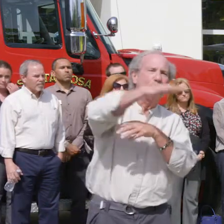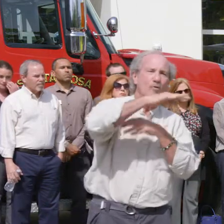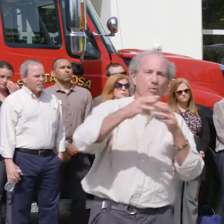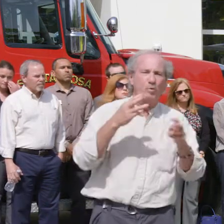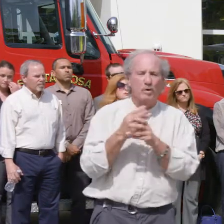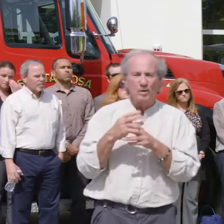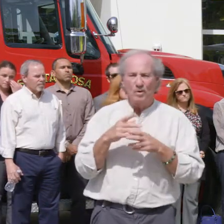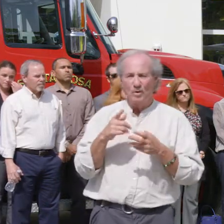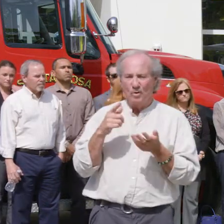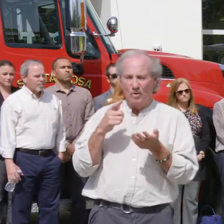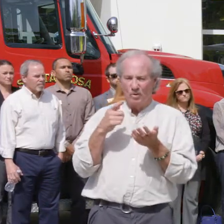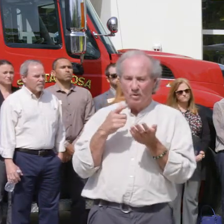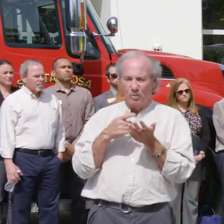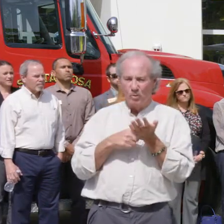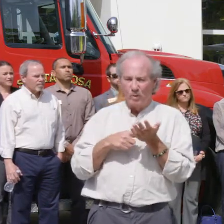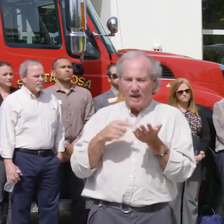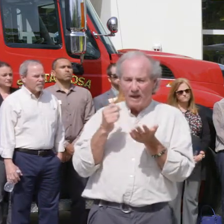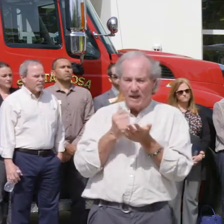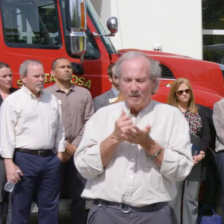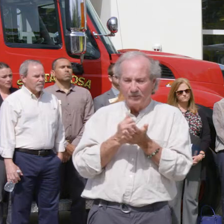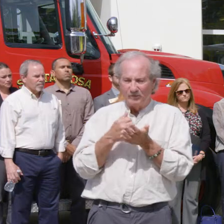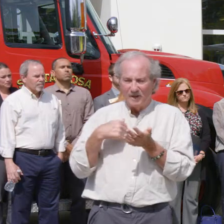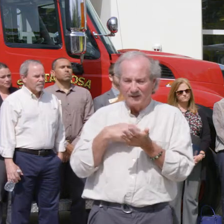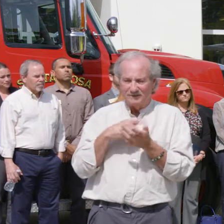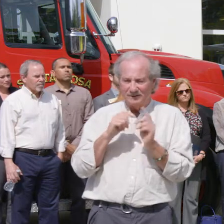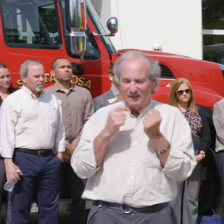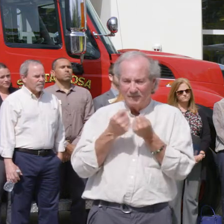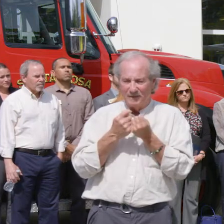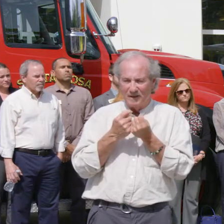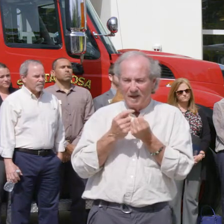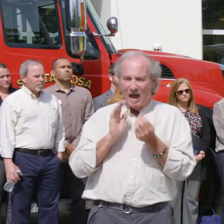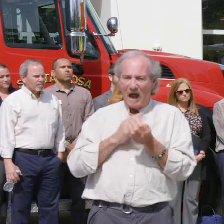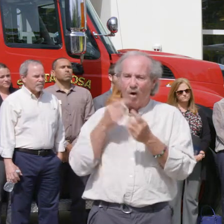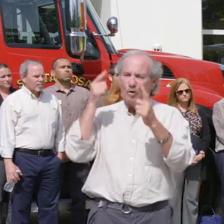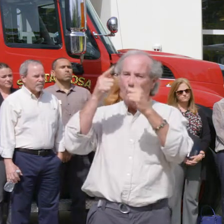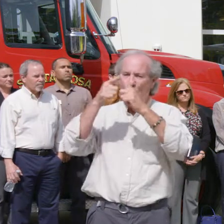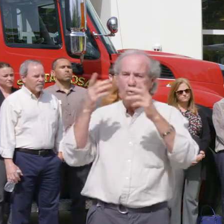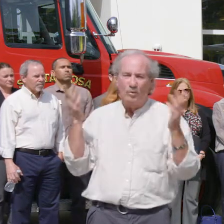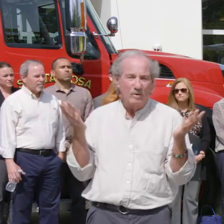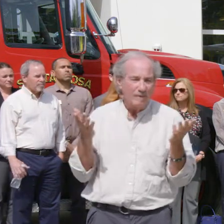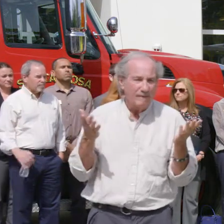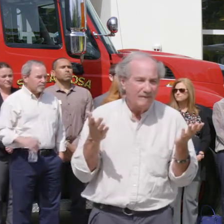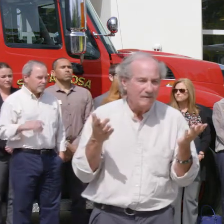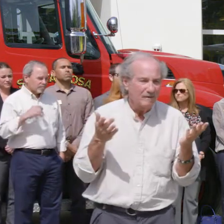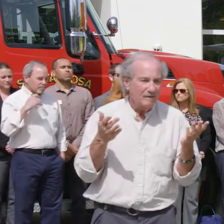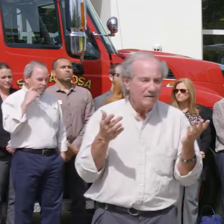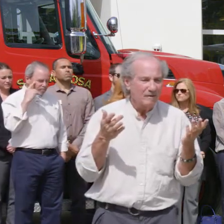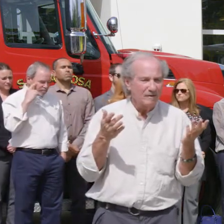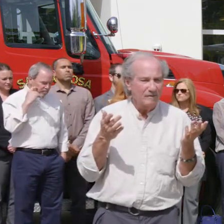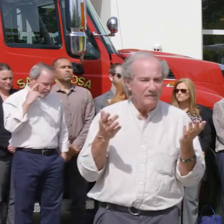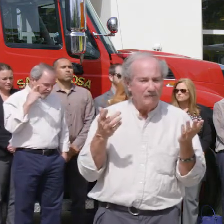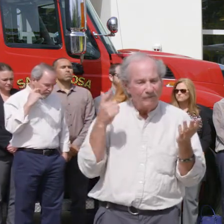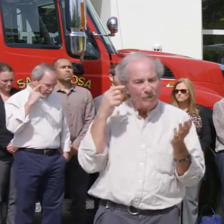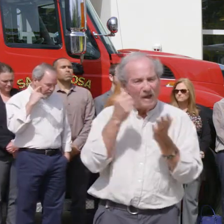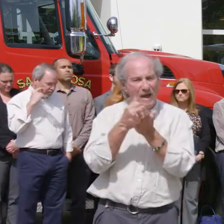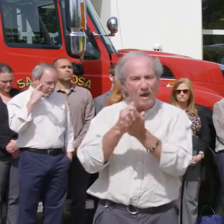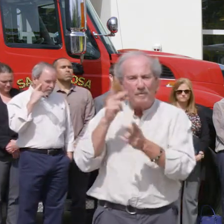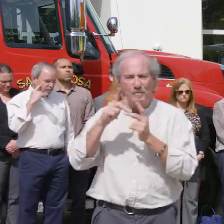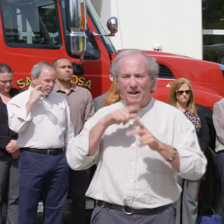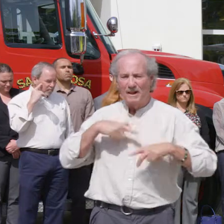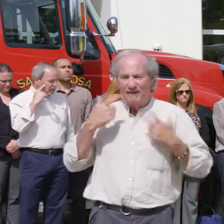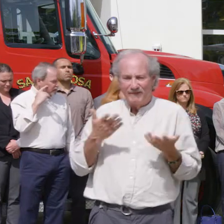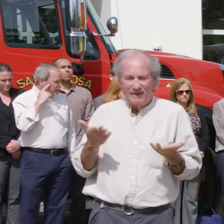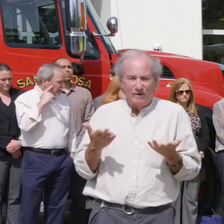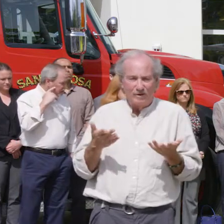this deployment for our team so important is that the mission that we've had, distinct privilege of deploying to help the people living here in